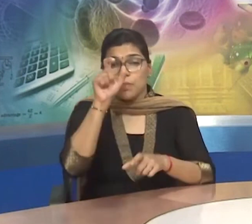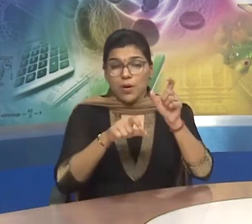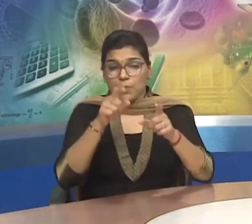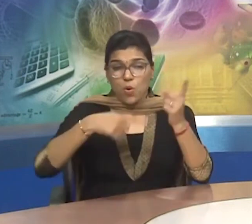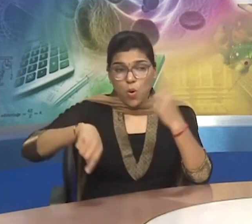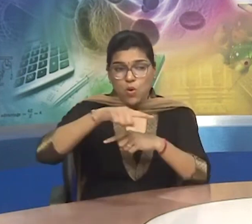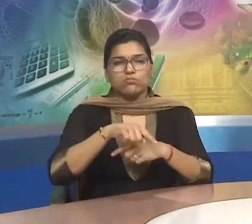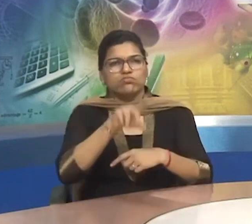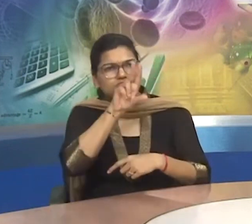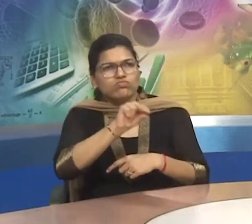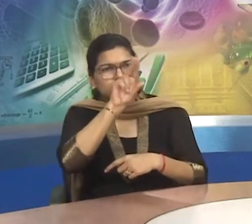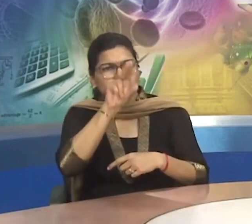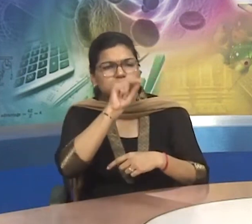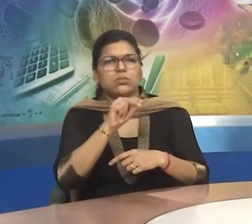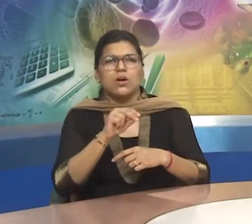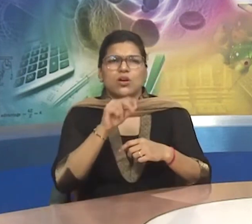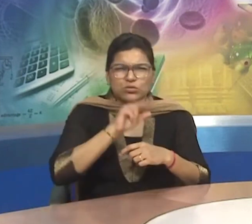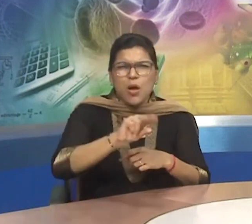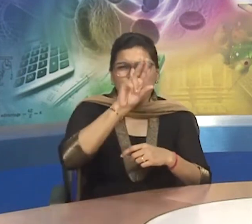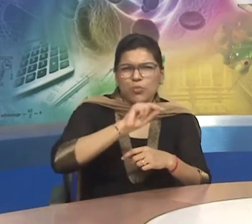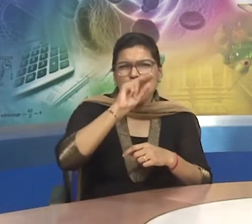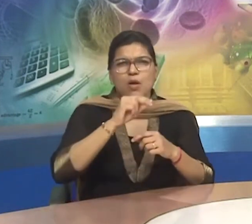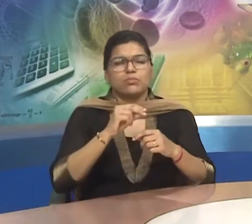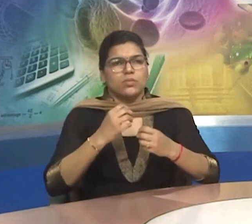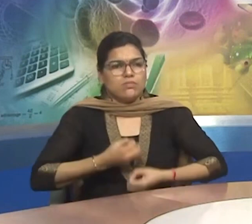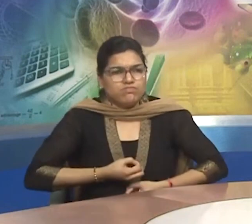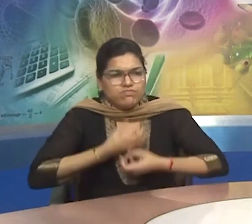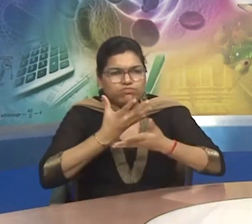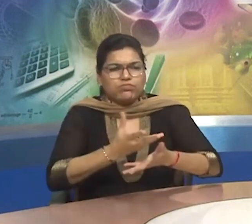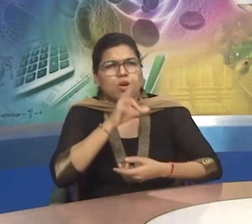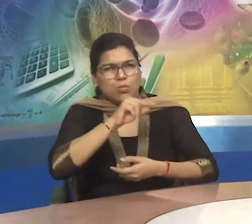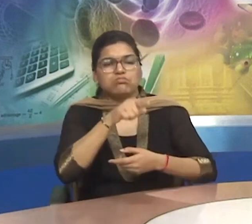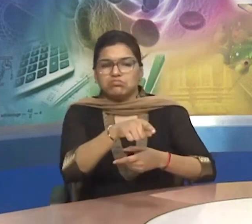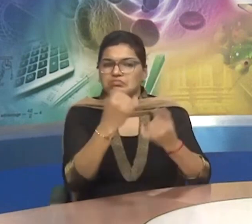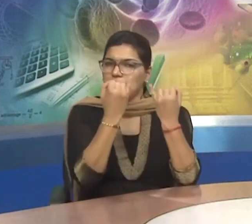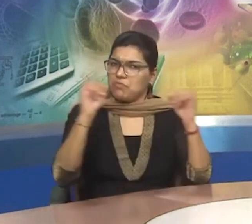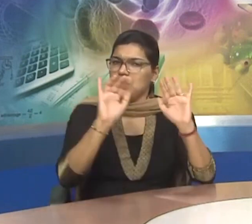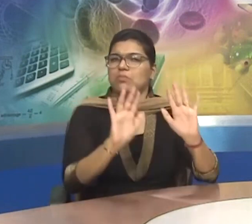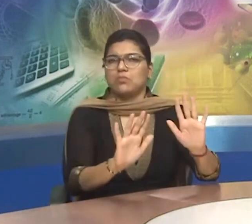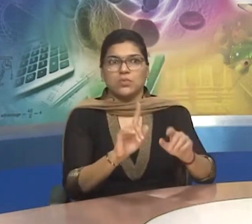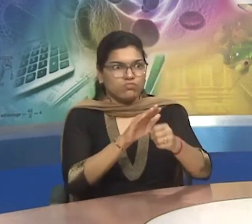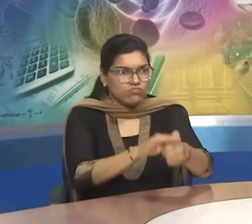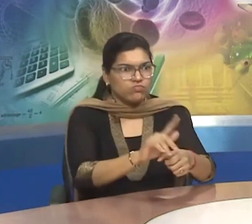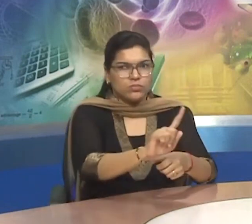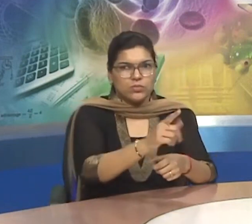sub-explanations. The first point explains that we all have freedom of speech and